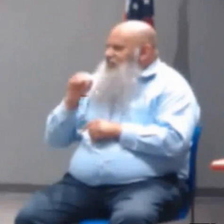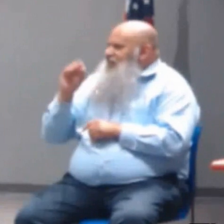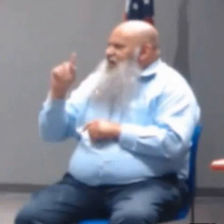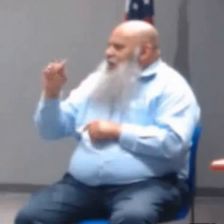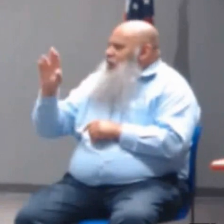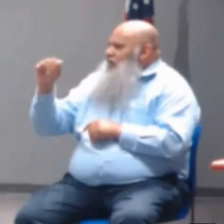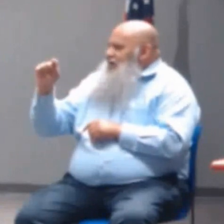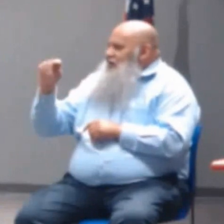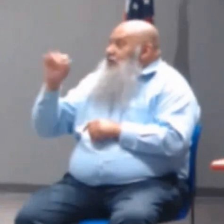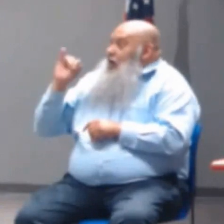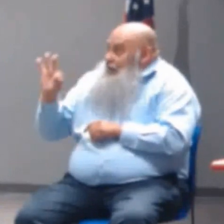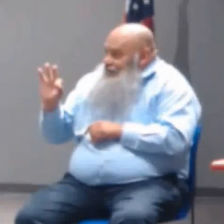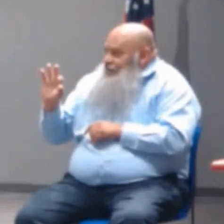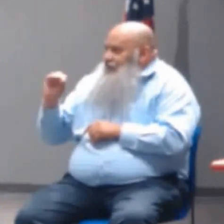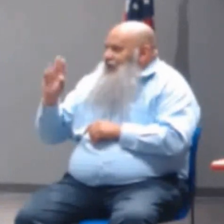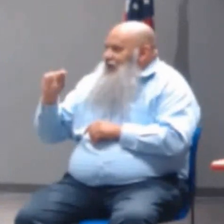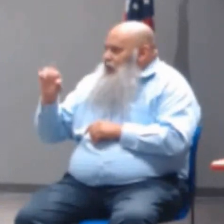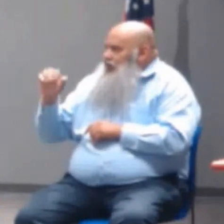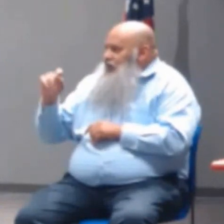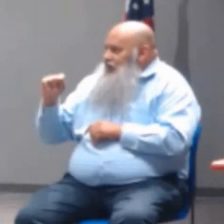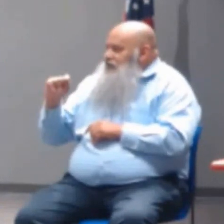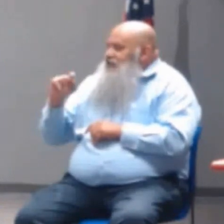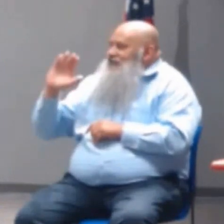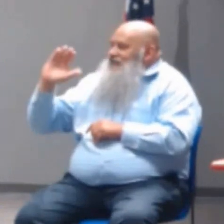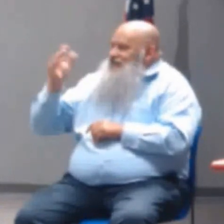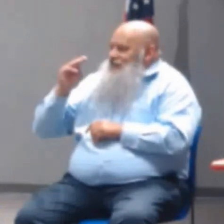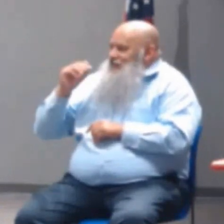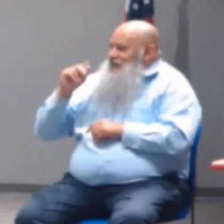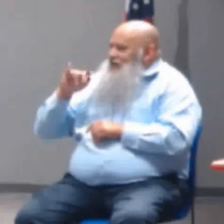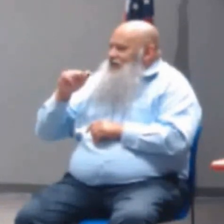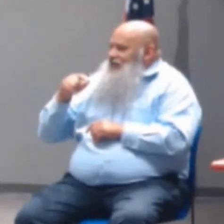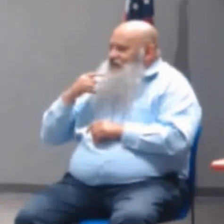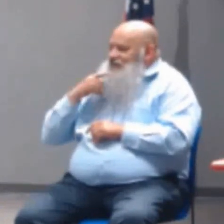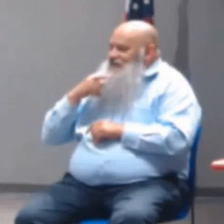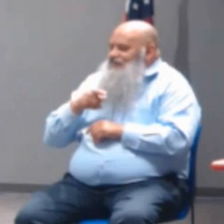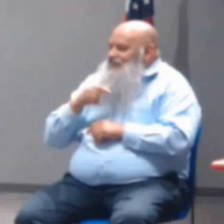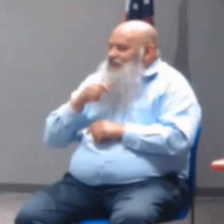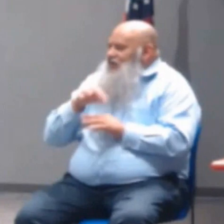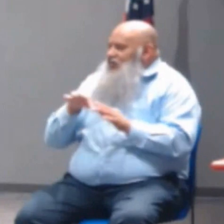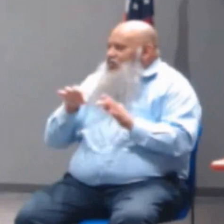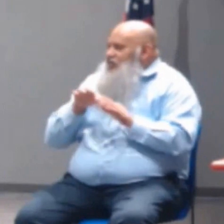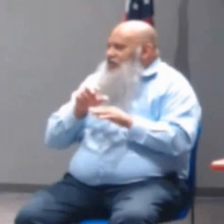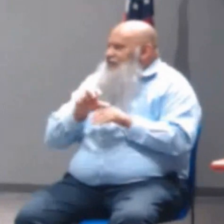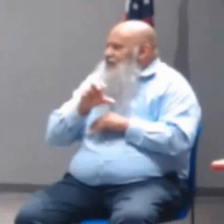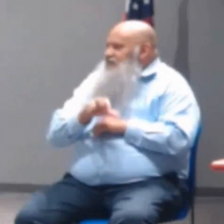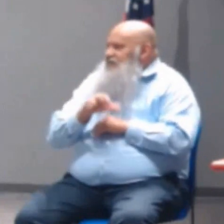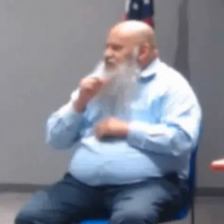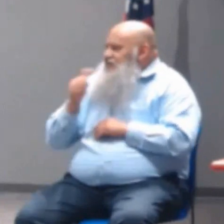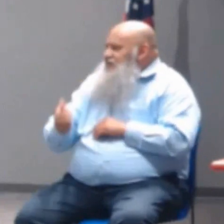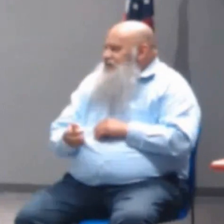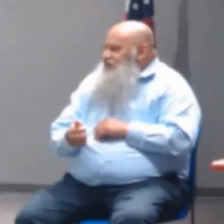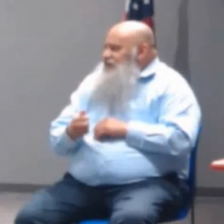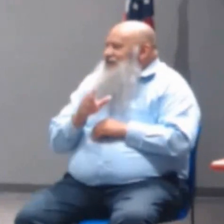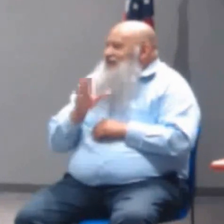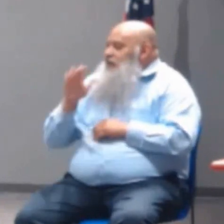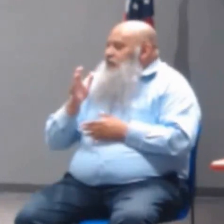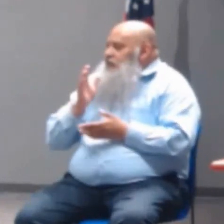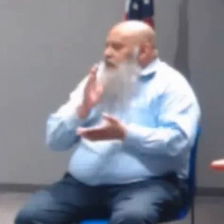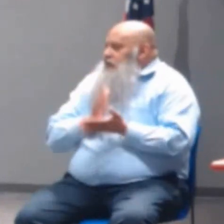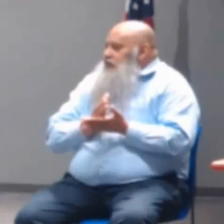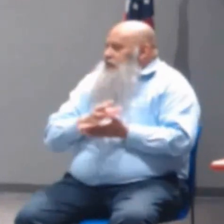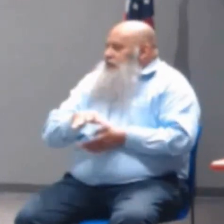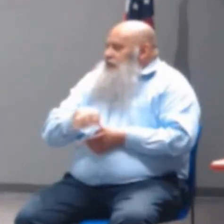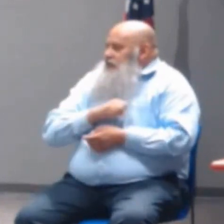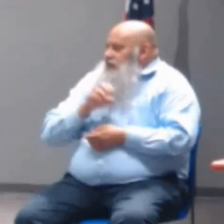outcasts. And apparently the Mafia decided that Stonewall wasn't worth the investment. So they stopped paying bribes on